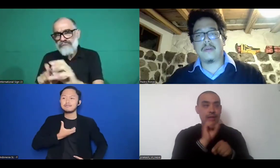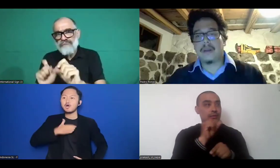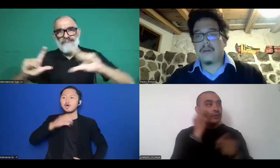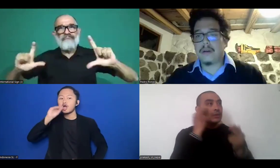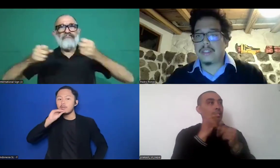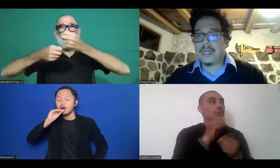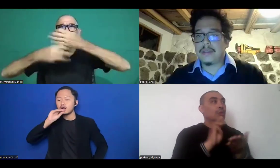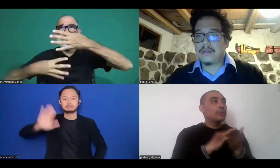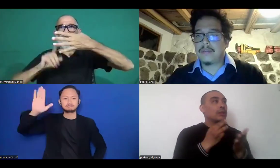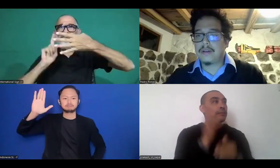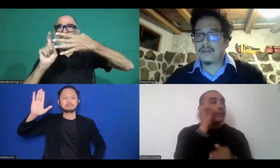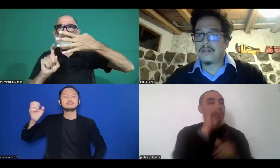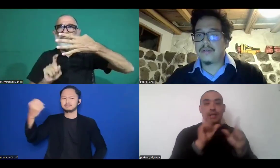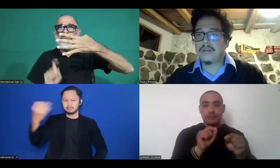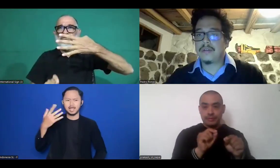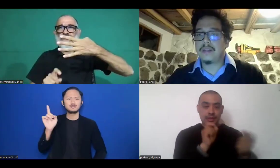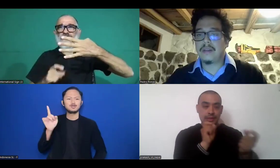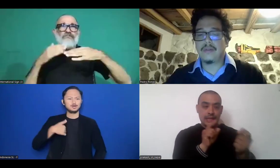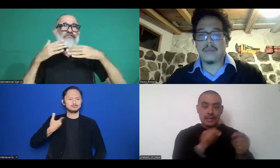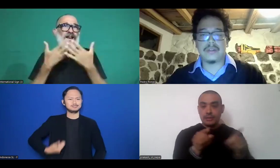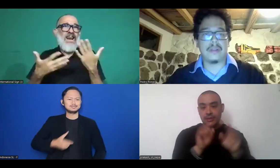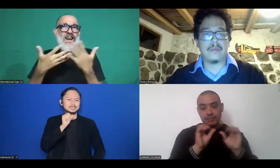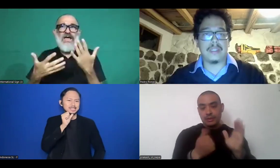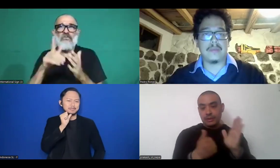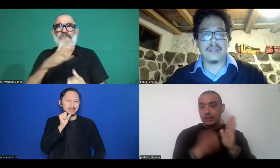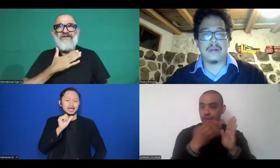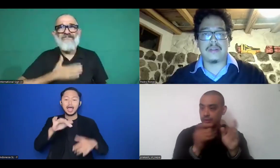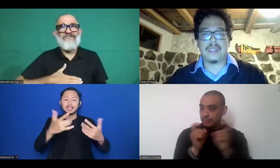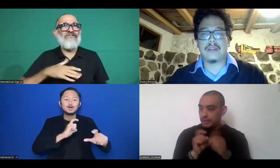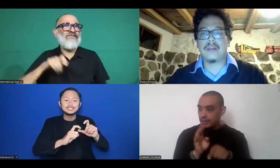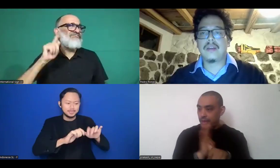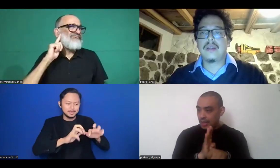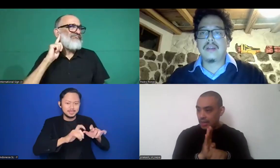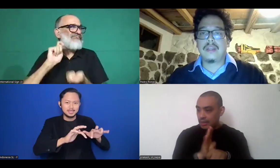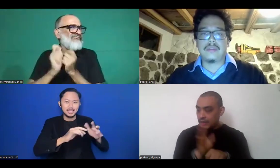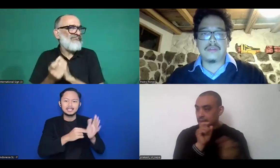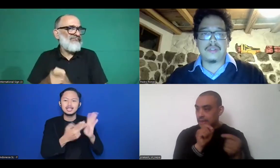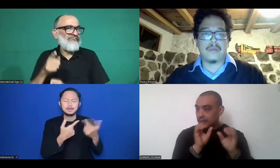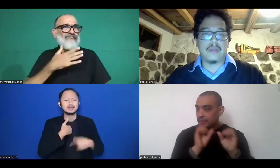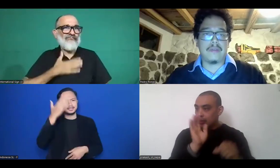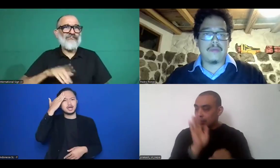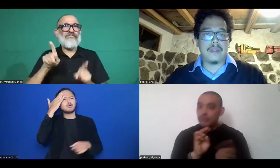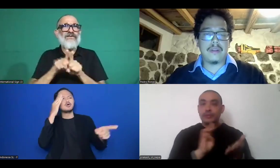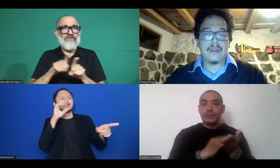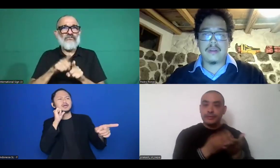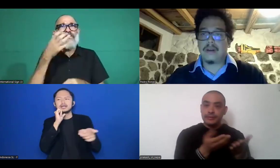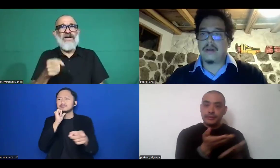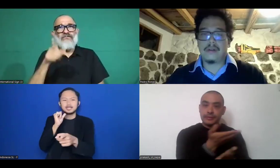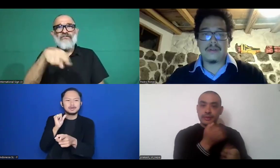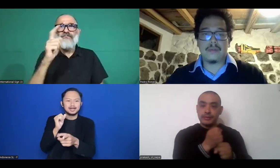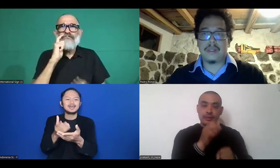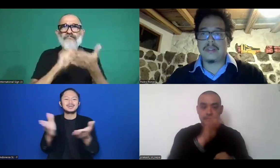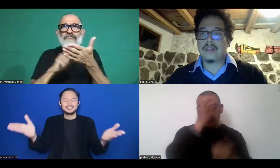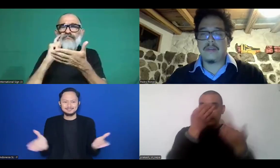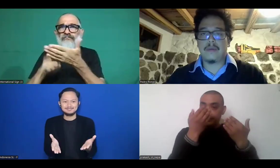checking regularly the chat function of the meeting to make sure that what is being shared in the chat is also shared with everyone.